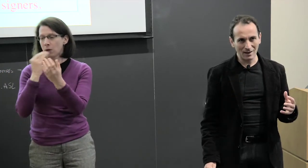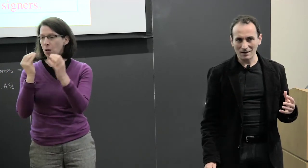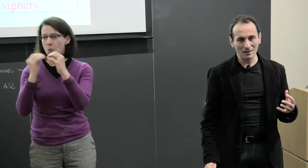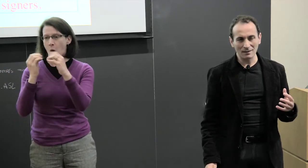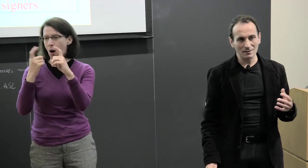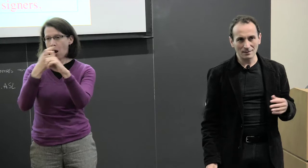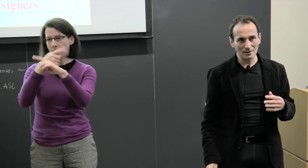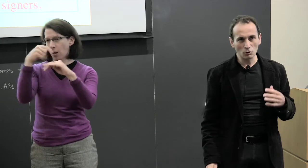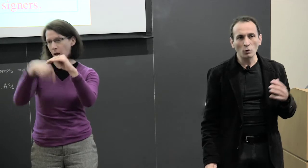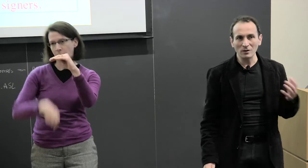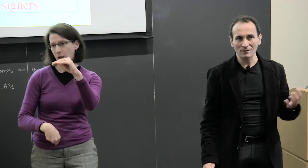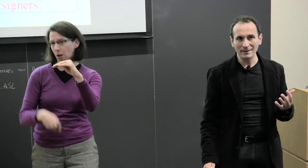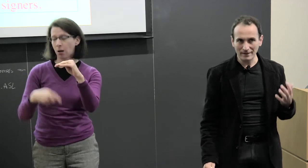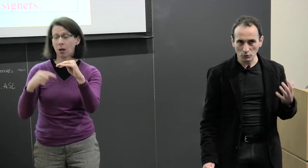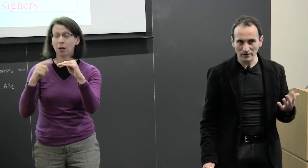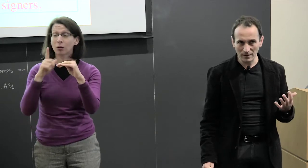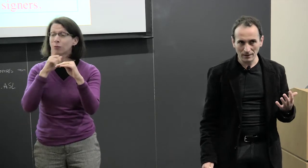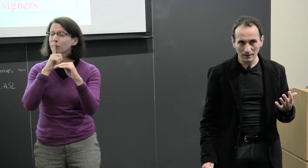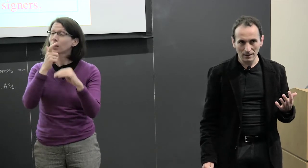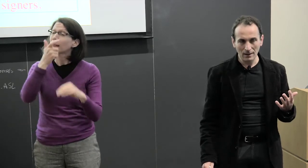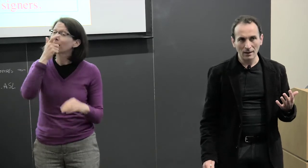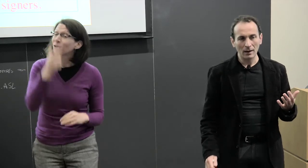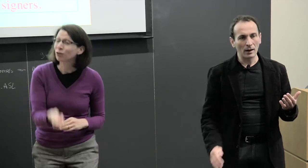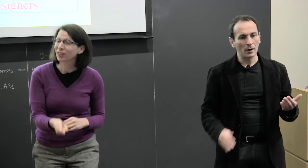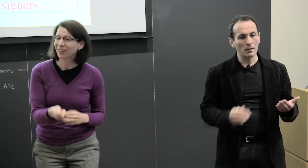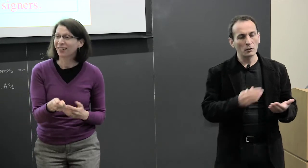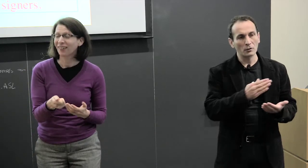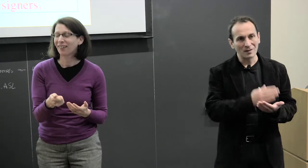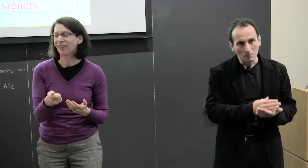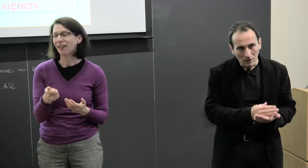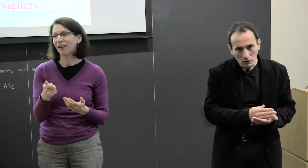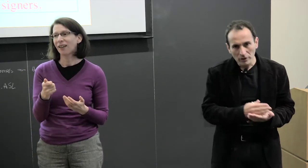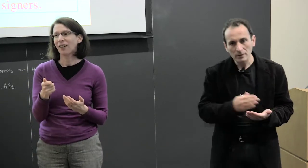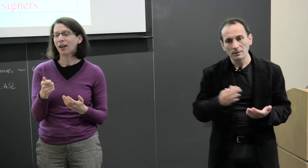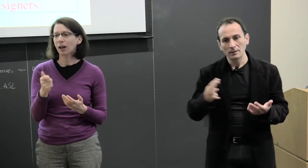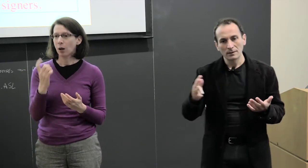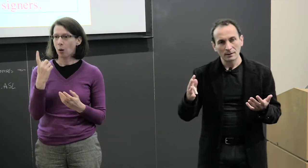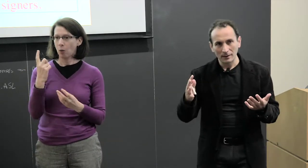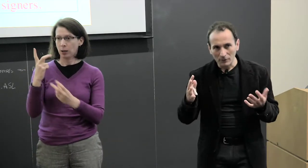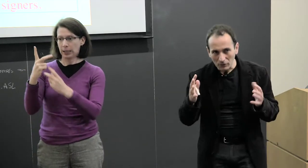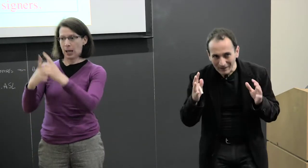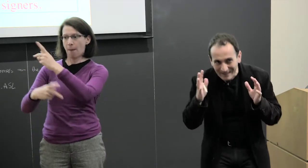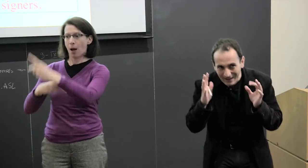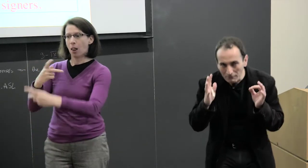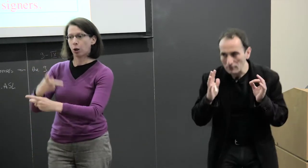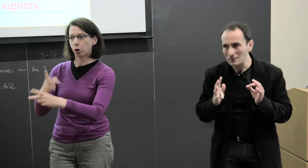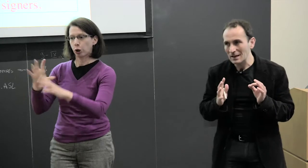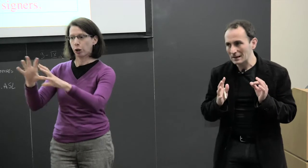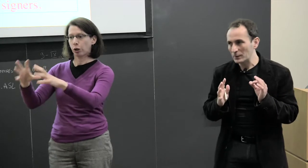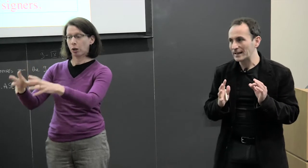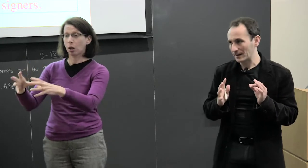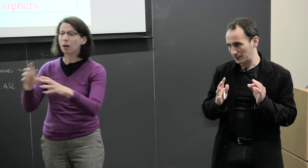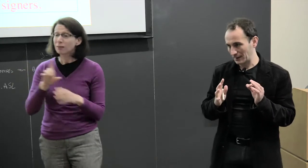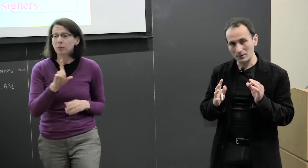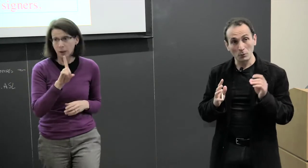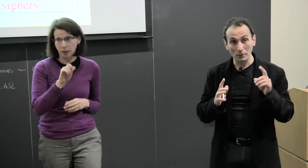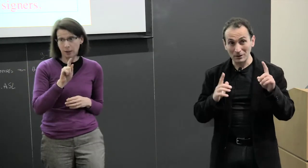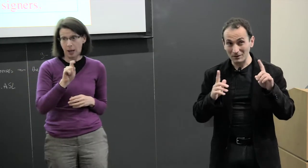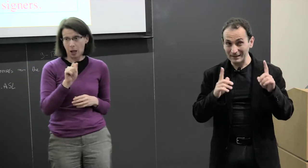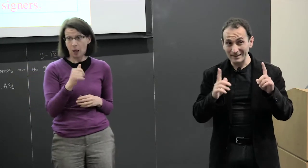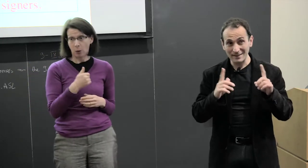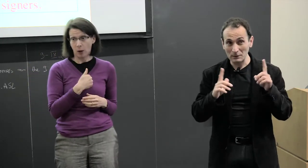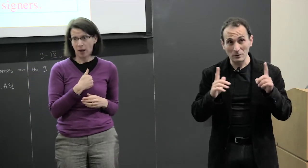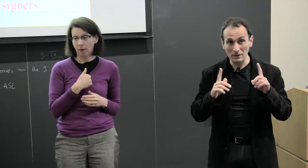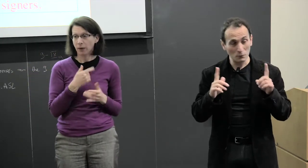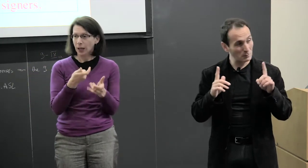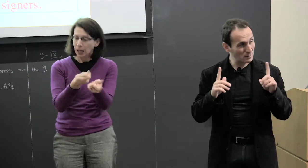debate. I think it's enormously interesting. There's a typology. Given the data we have at some point,